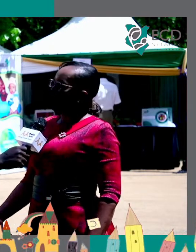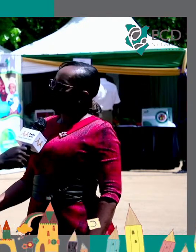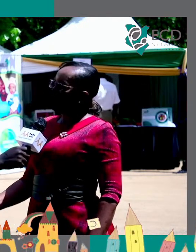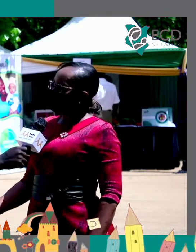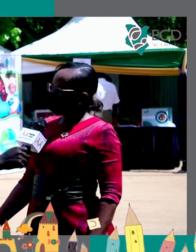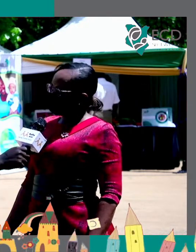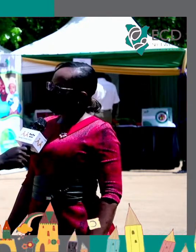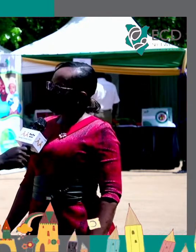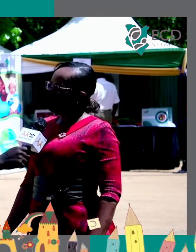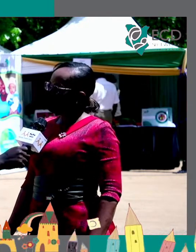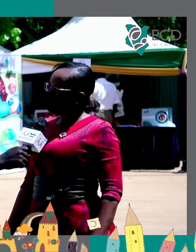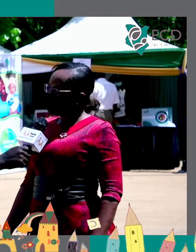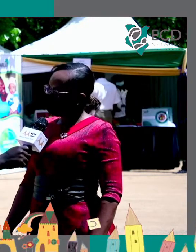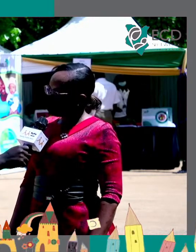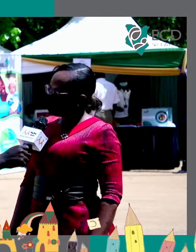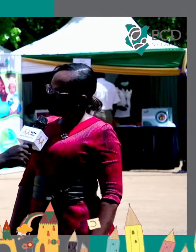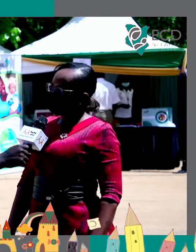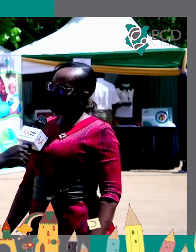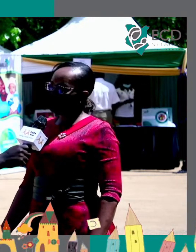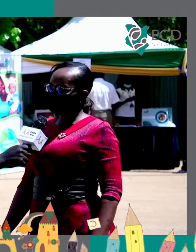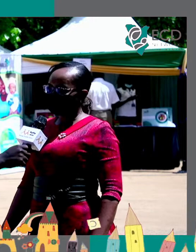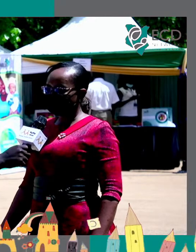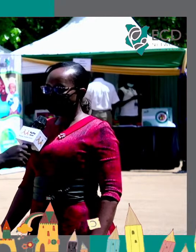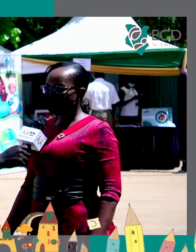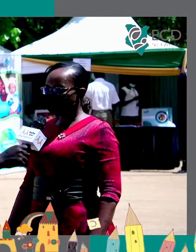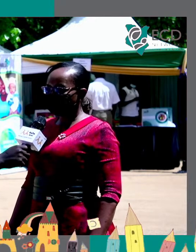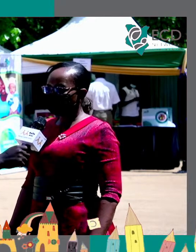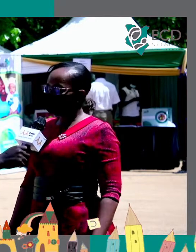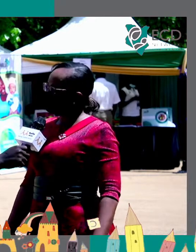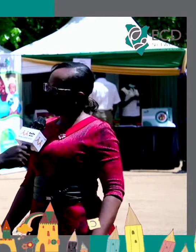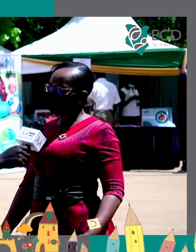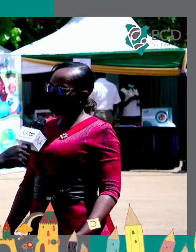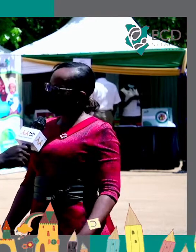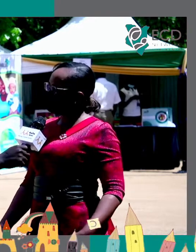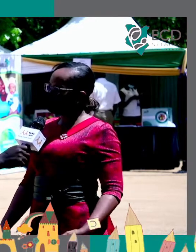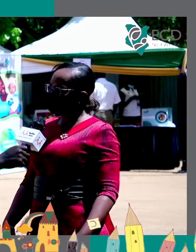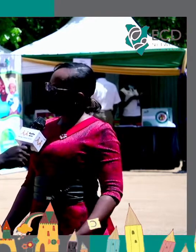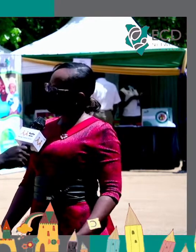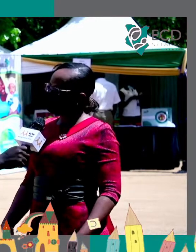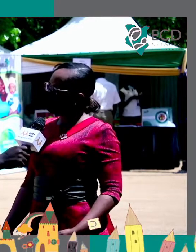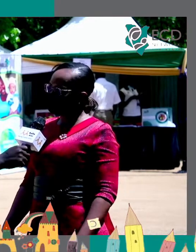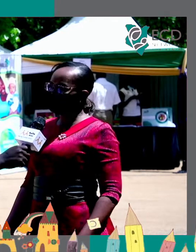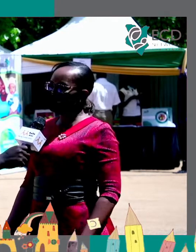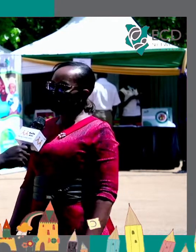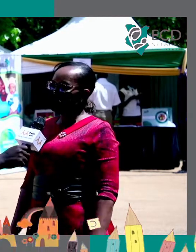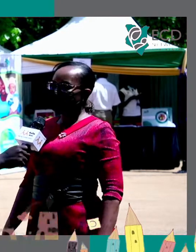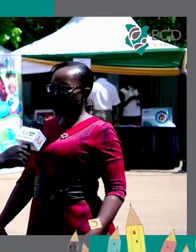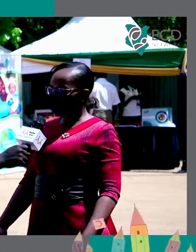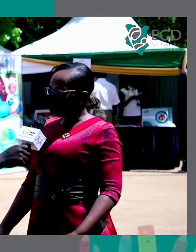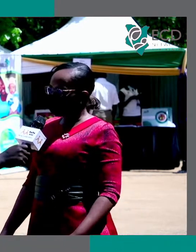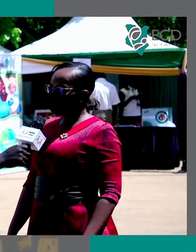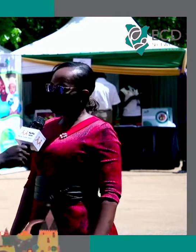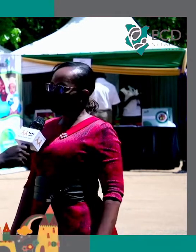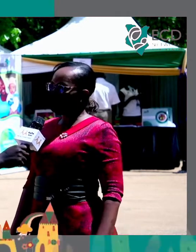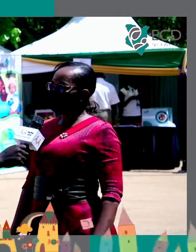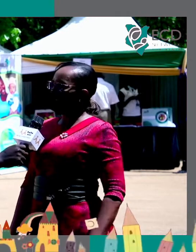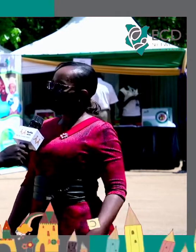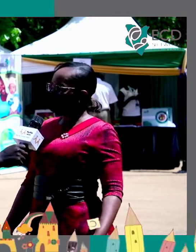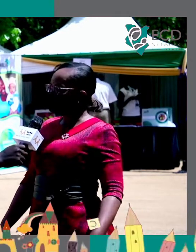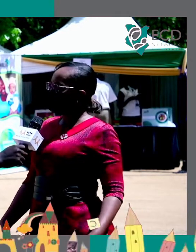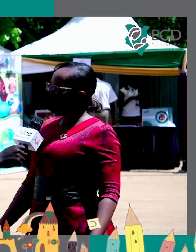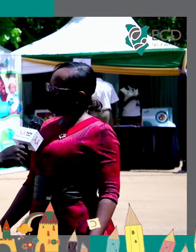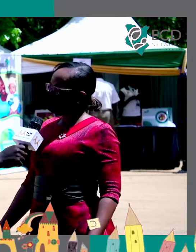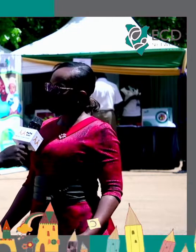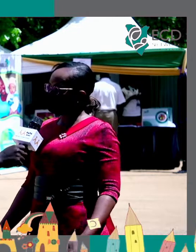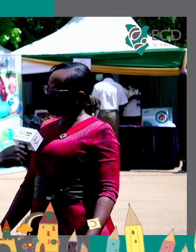of non-essential services at health facility level, but the health sector quickly re-strategized and